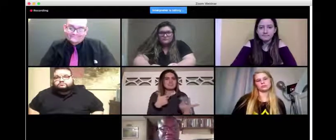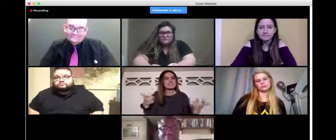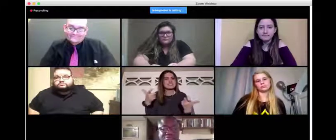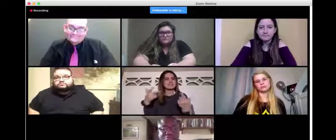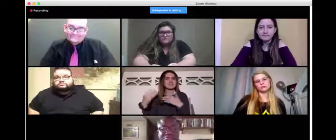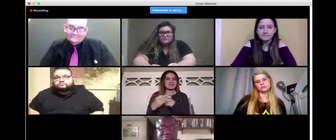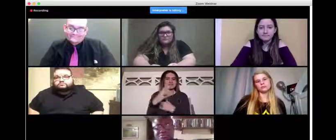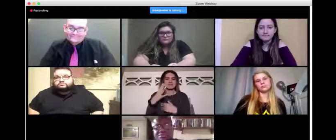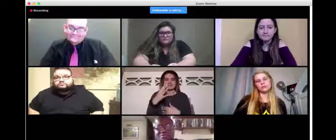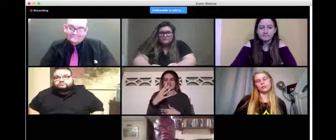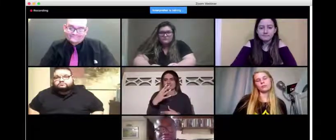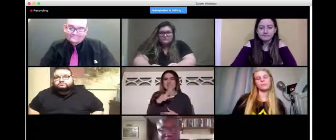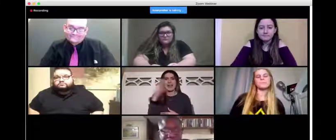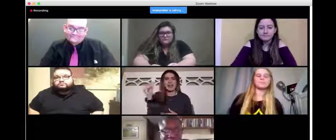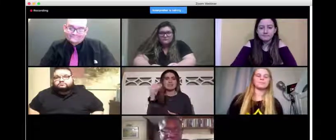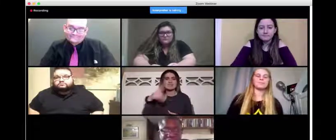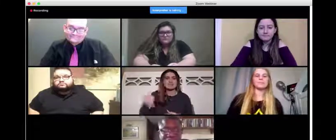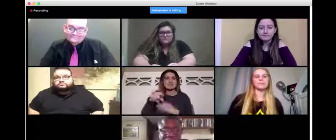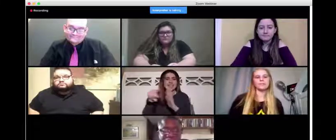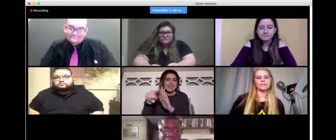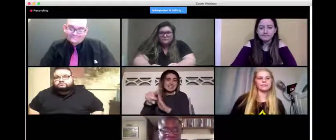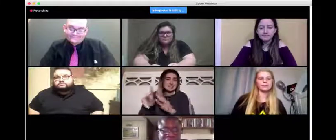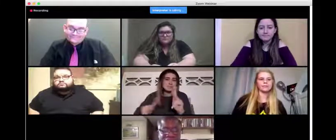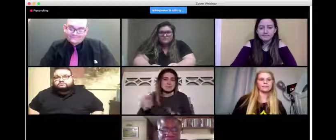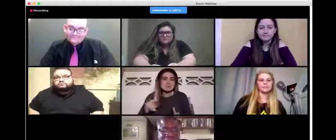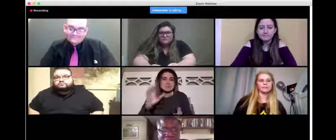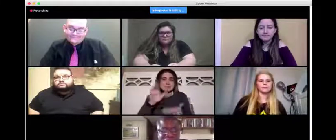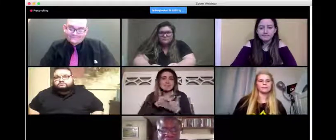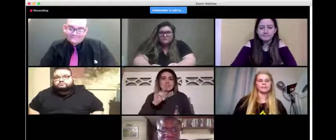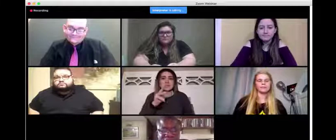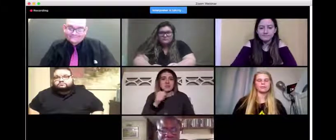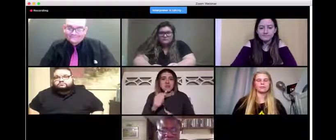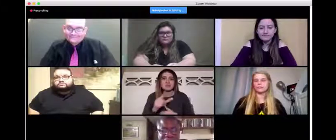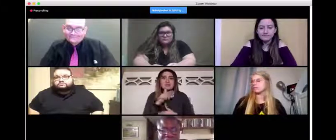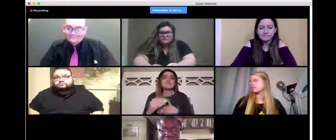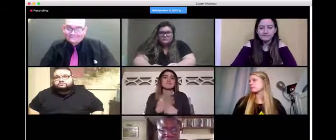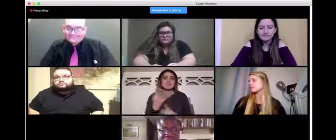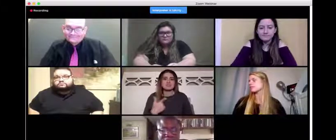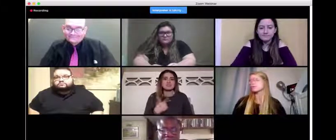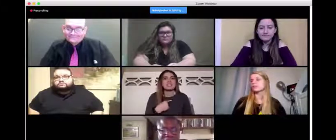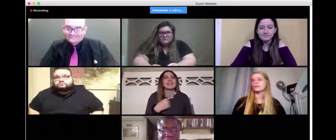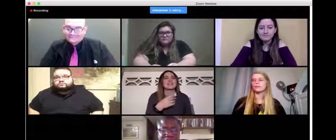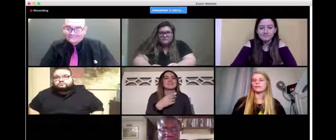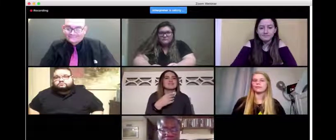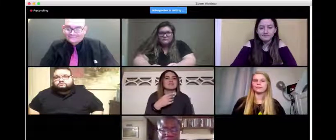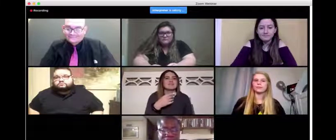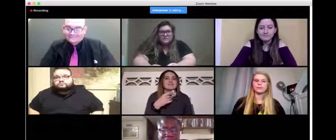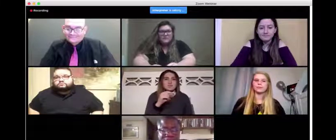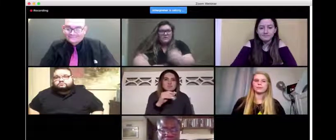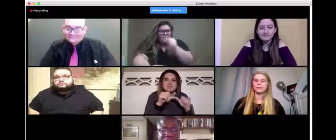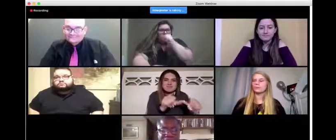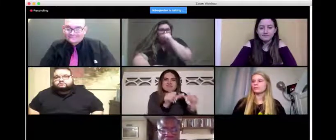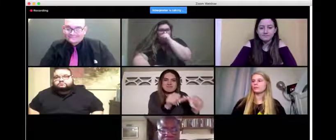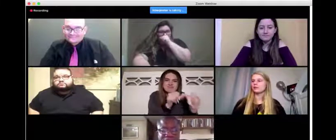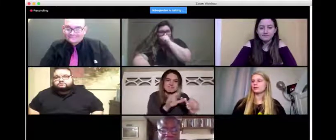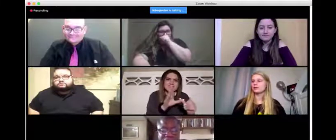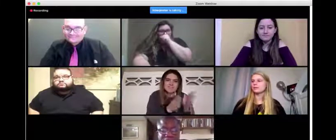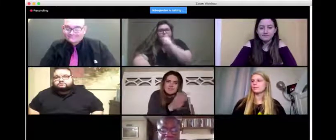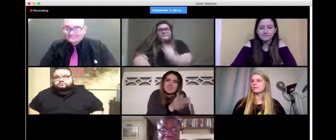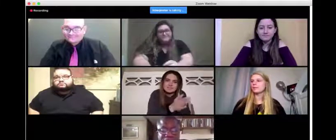people too really influenced me because they motivate me to keep it on going, and not give up. So because of them, I'm going to say, hey, I can